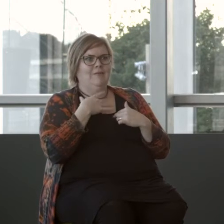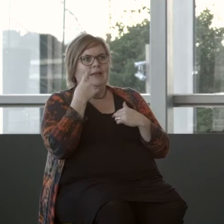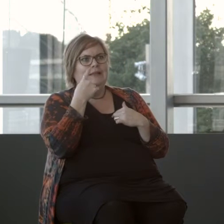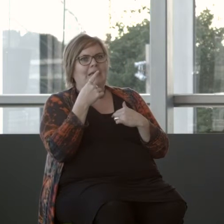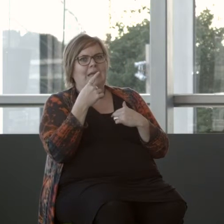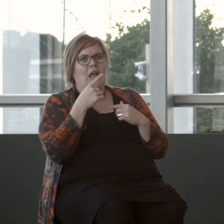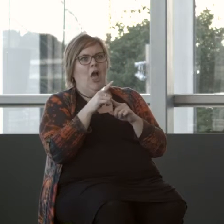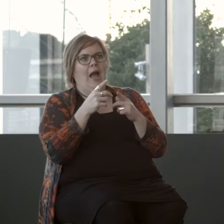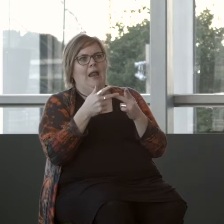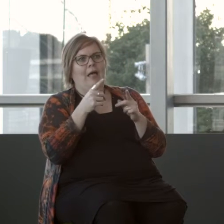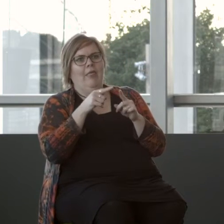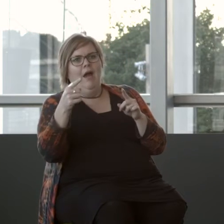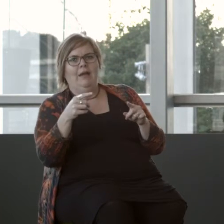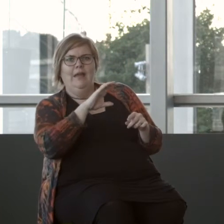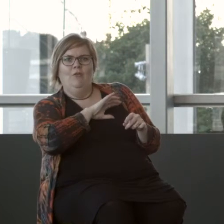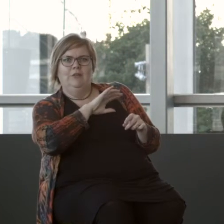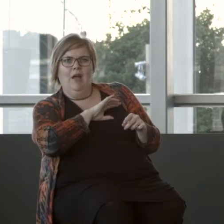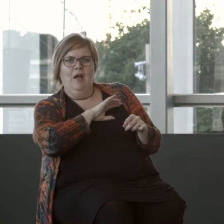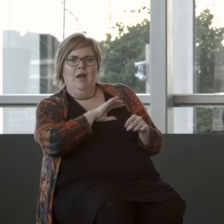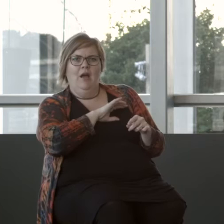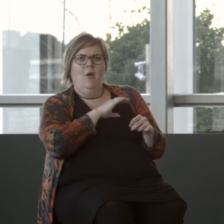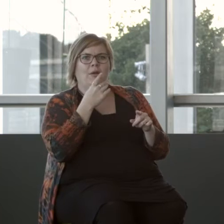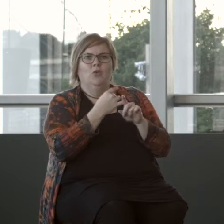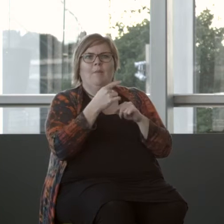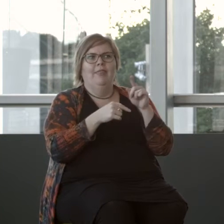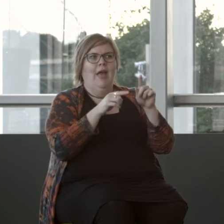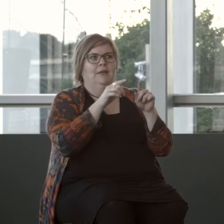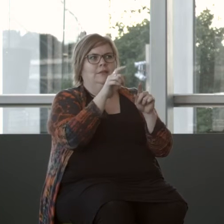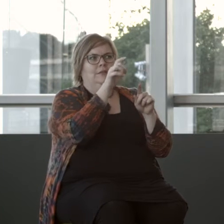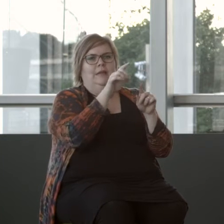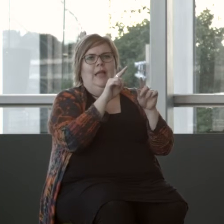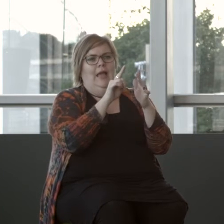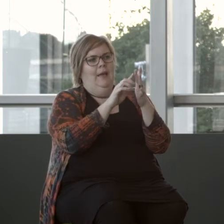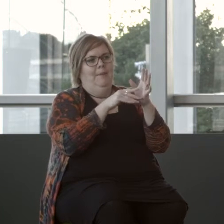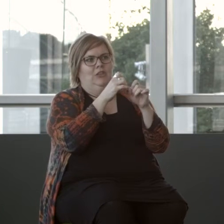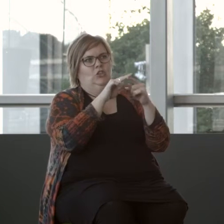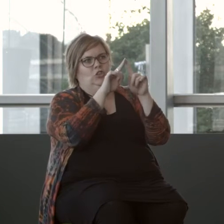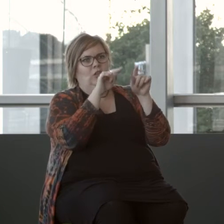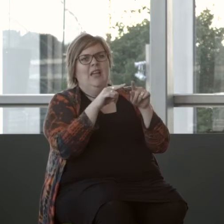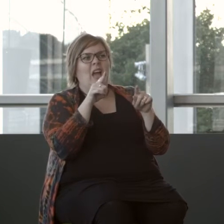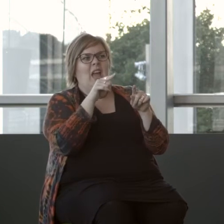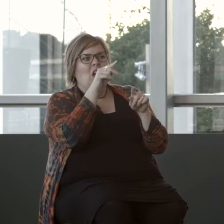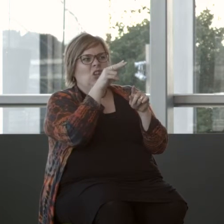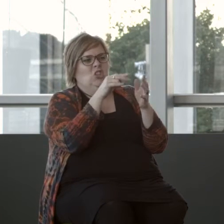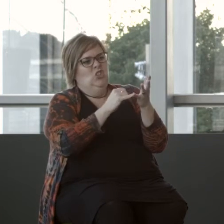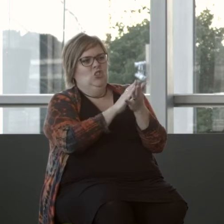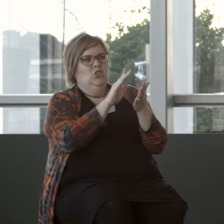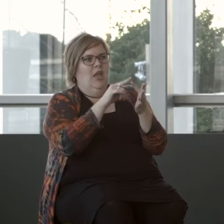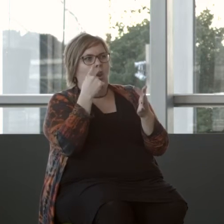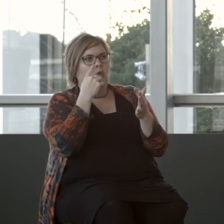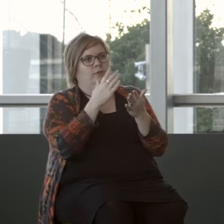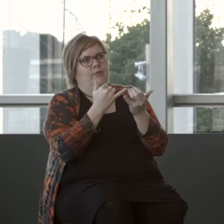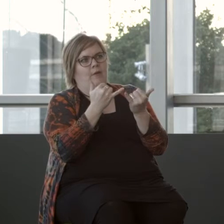I see another character. And when I'm talking about the image, I go, oh yeah, we should move her over there. Or she's looking really, really fat. You